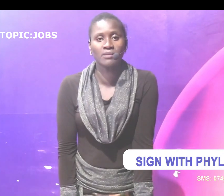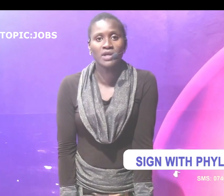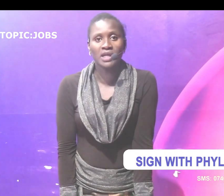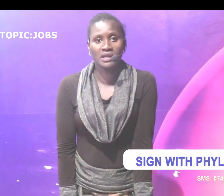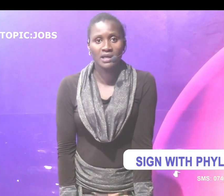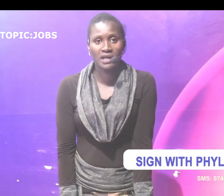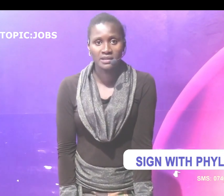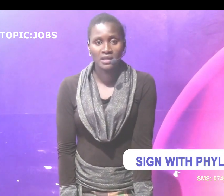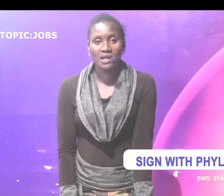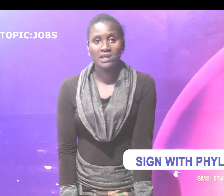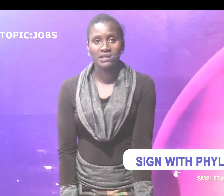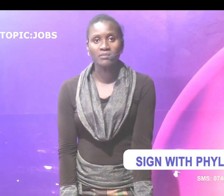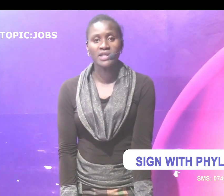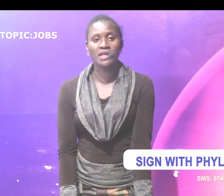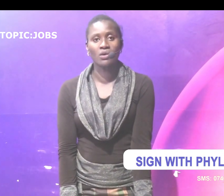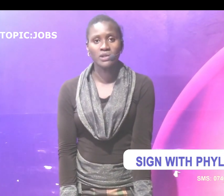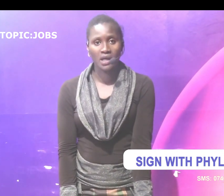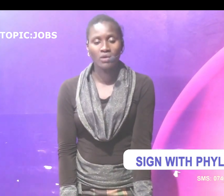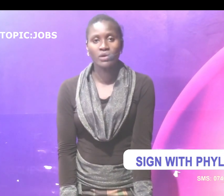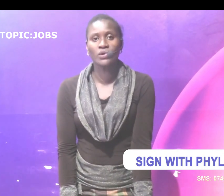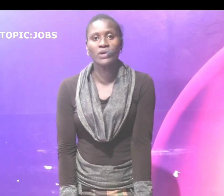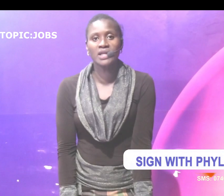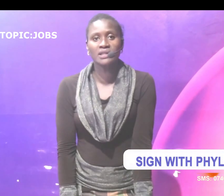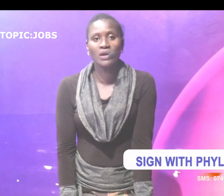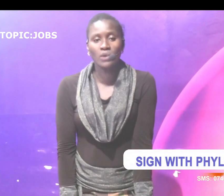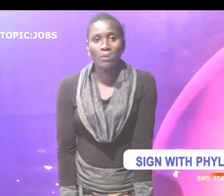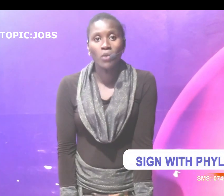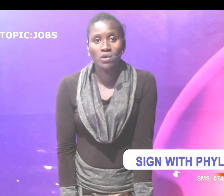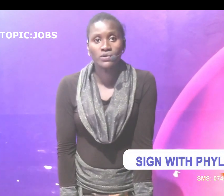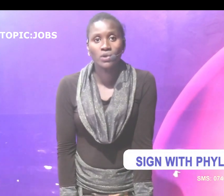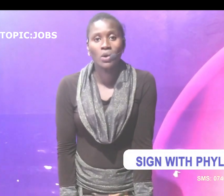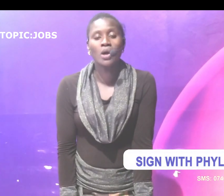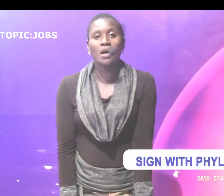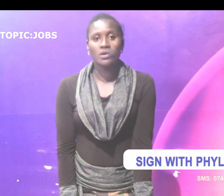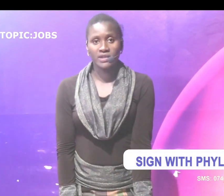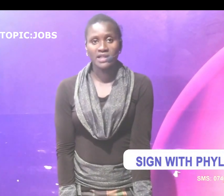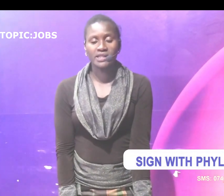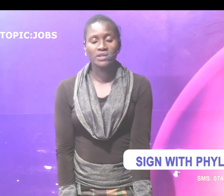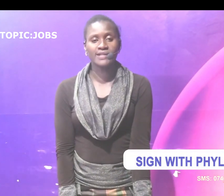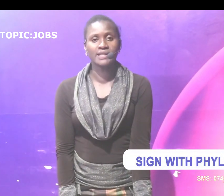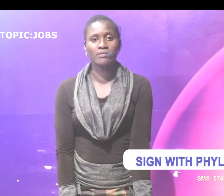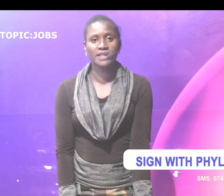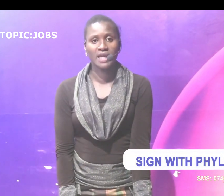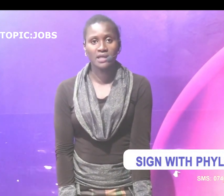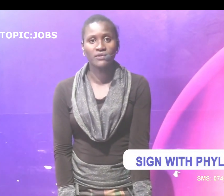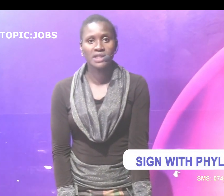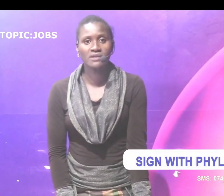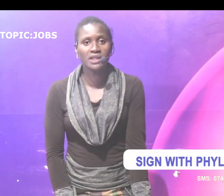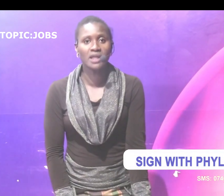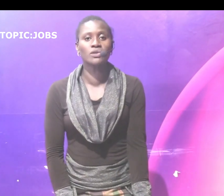he writes, the same as the author also writes down book. So we will just use the same sign for secretary. So this is